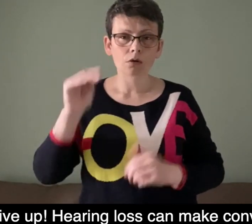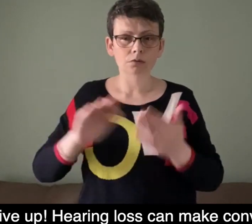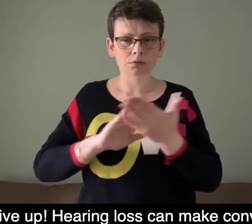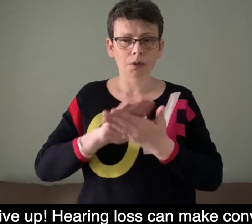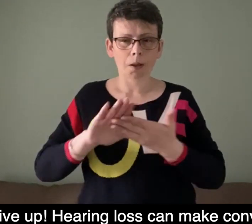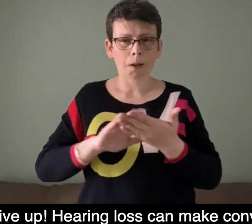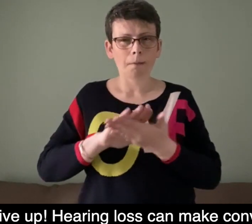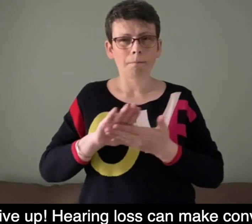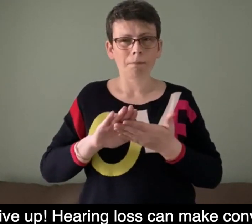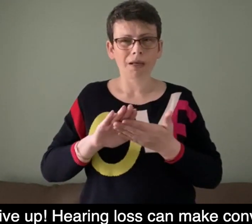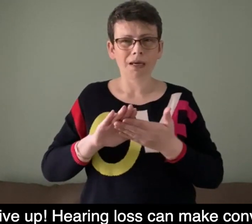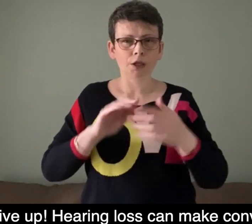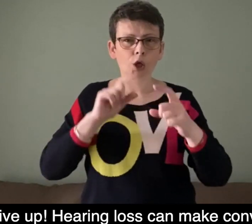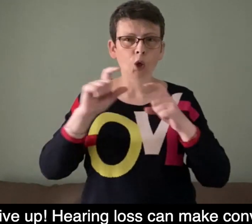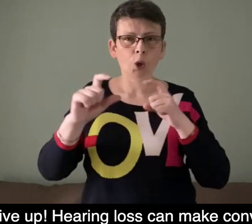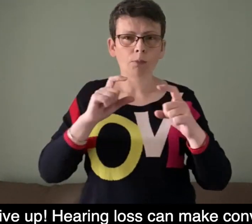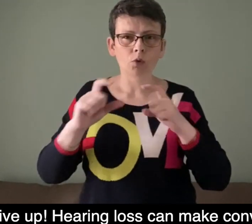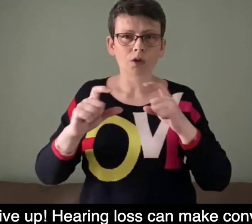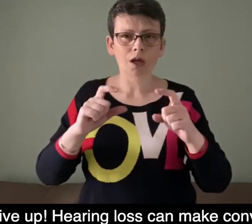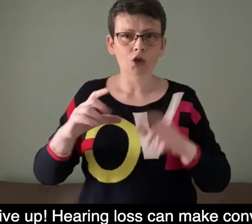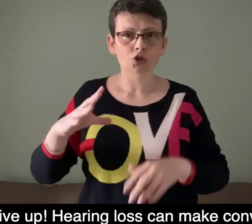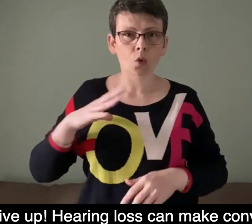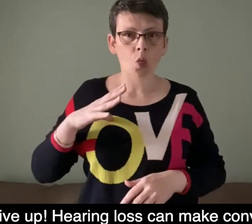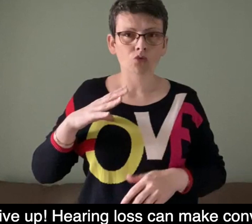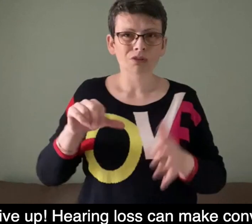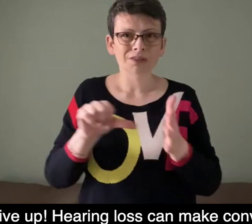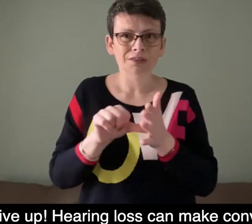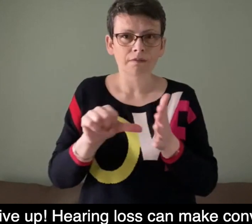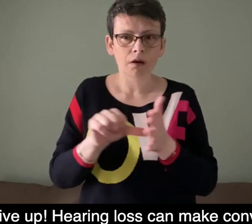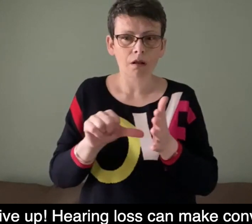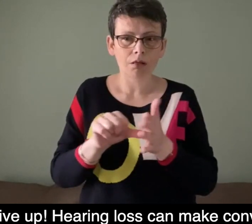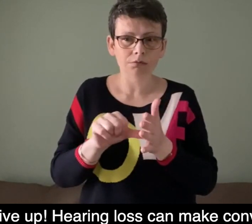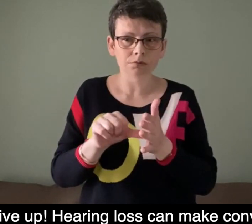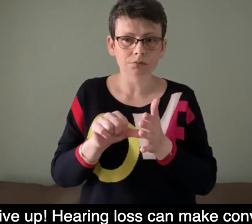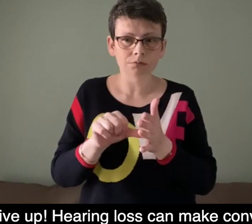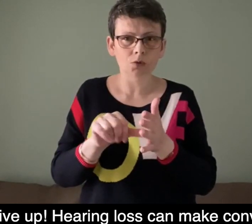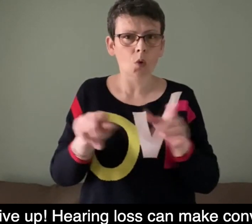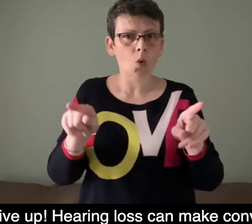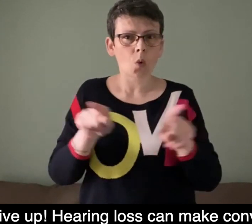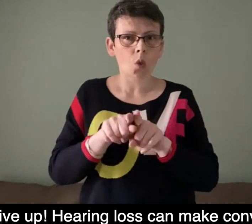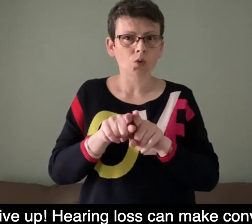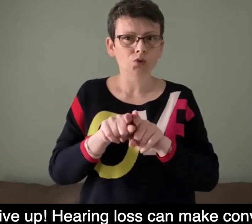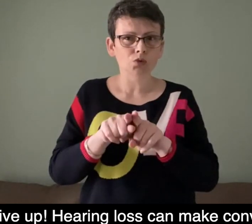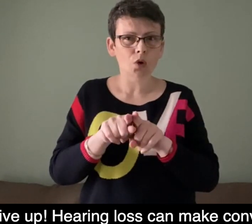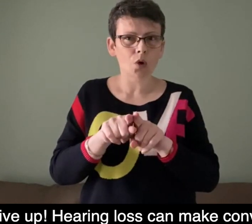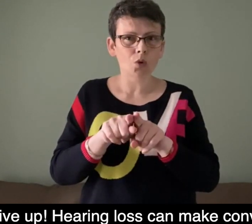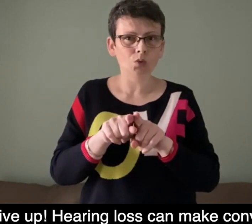Hearing loss can make conversations very difficult, which can lead us to feeling isolated.